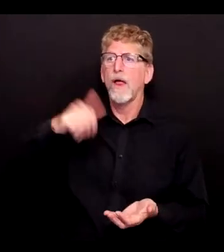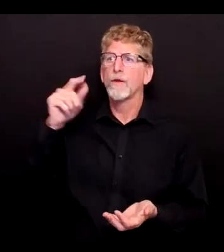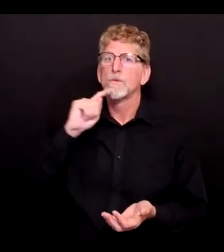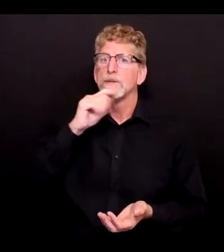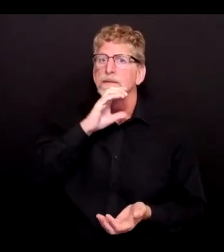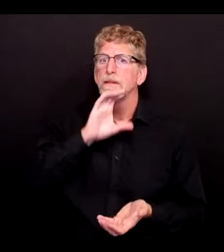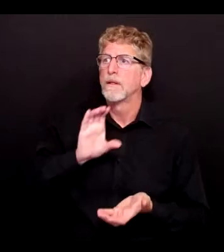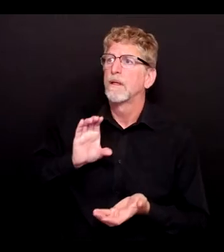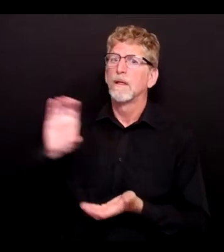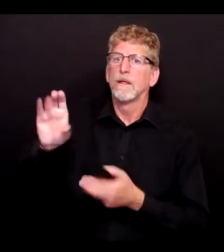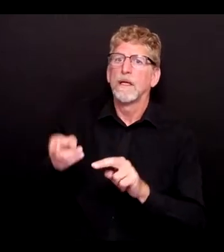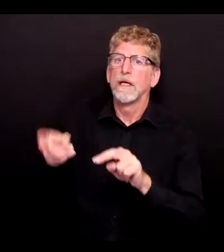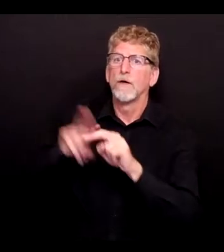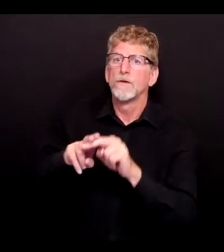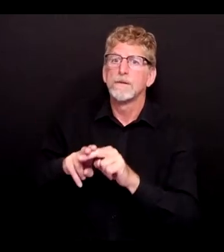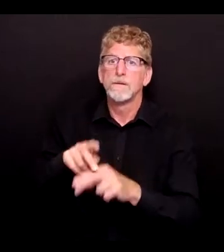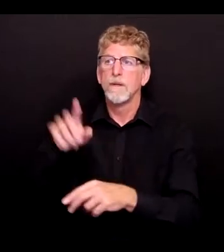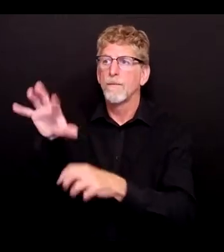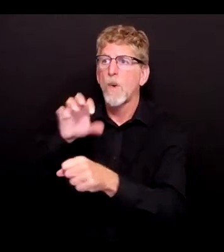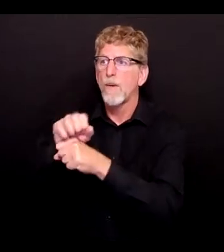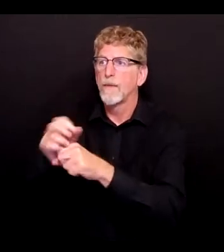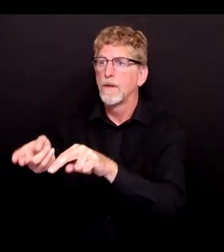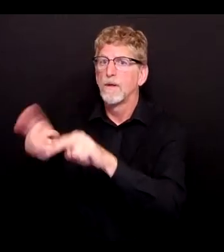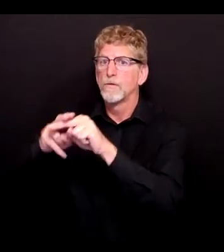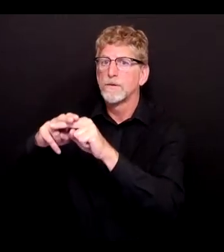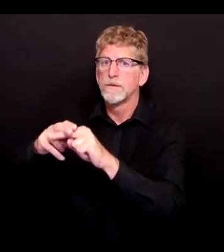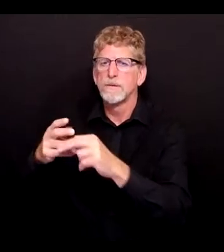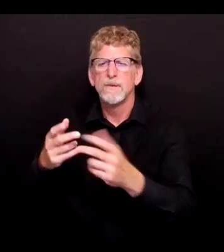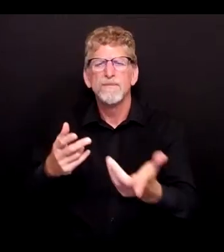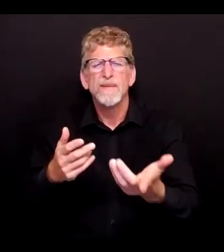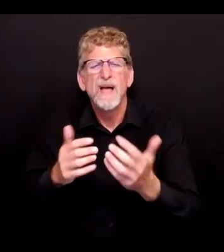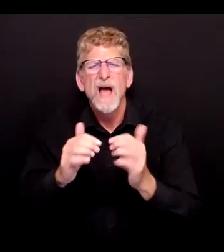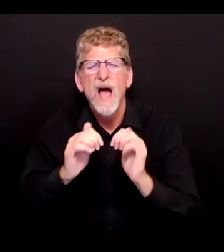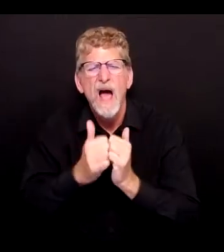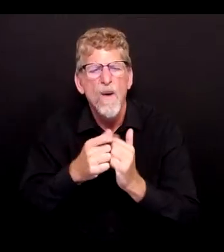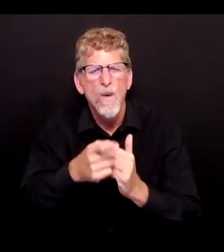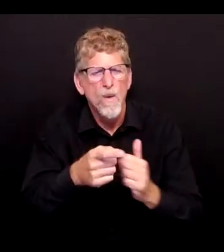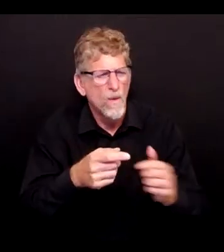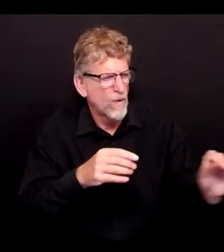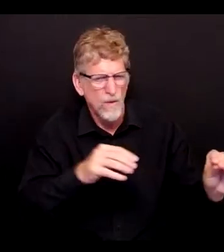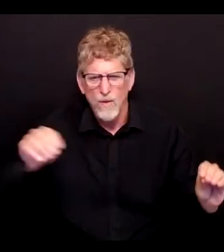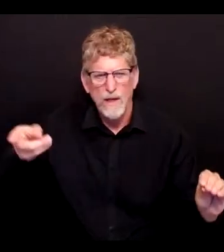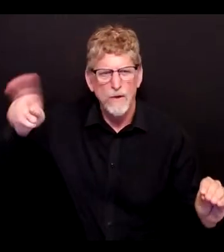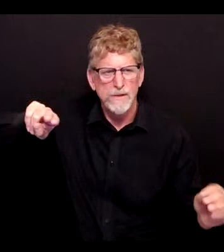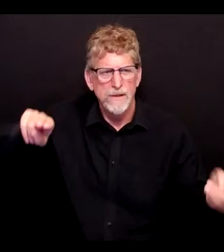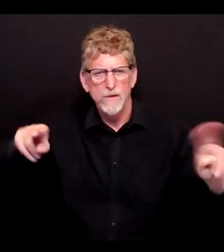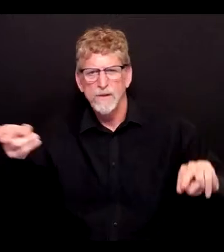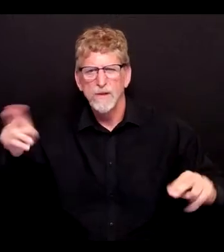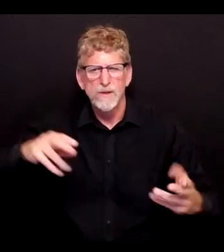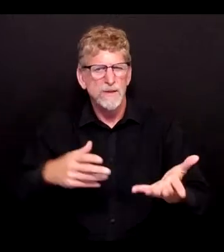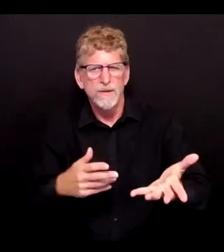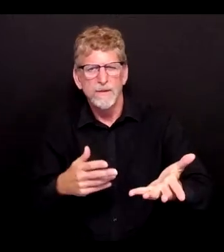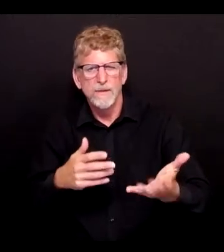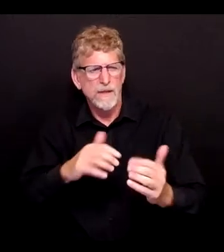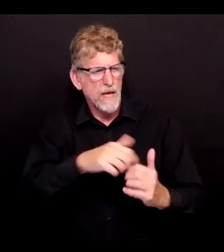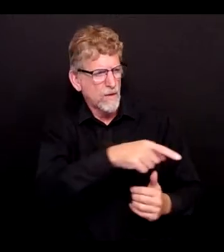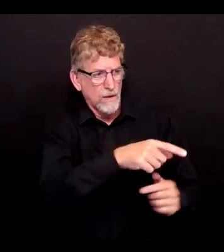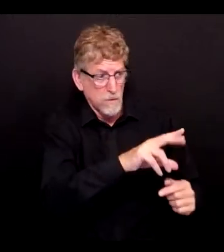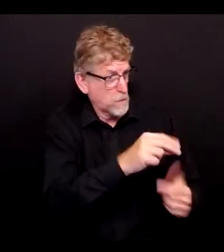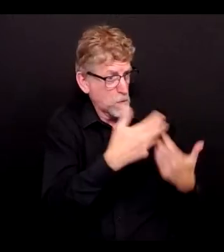there? Or I guess I'm just looking for a little more detail on exactly like how that reallocation, what that actually looks like.